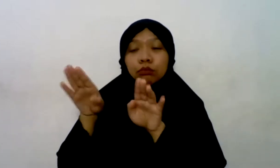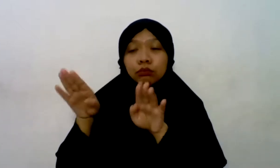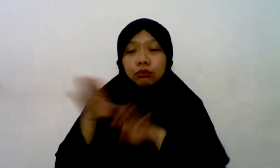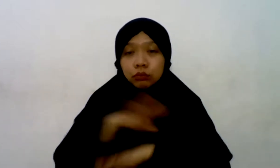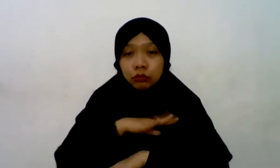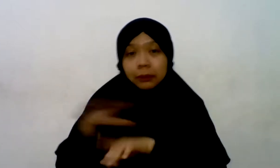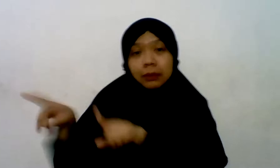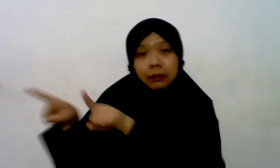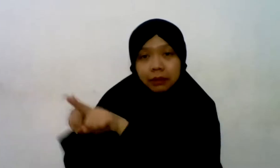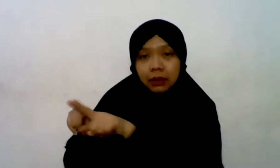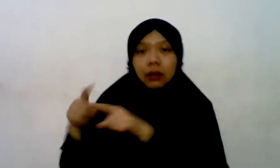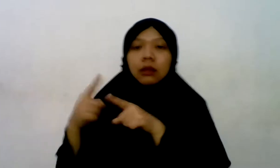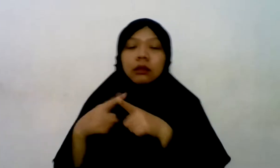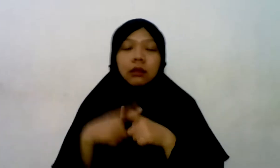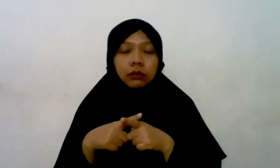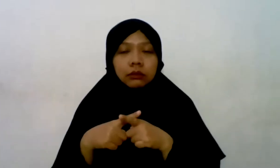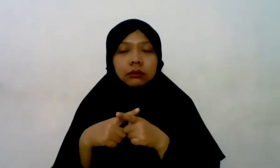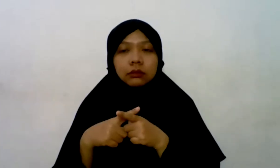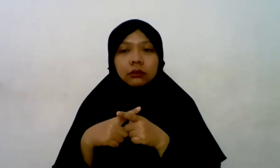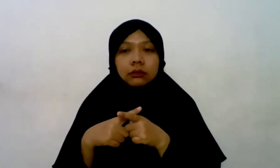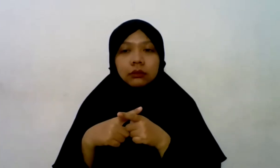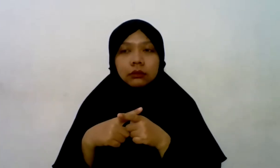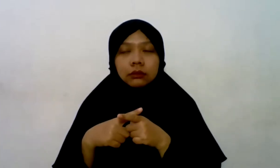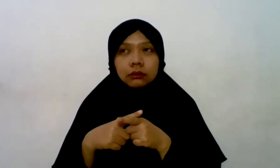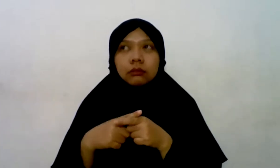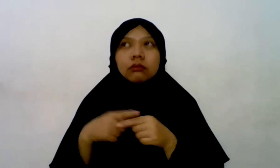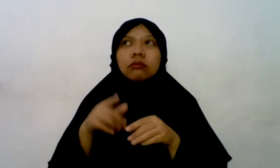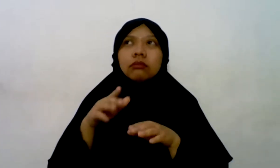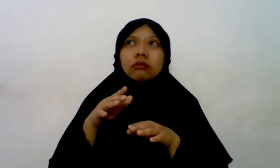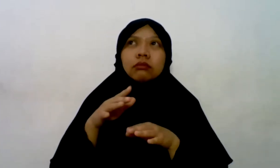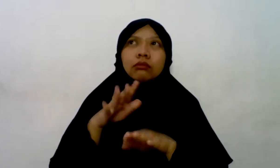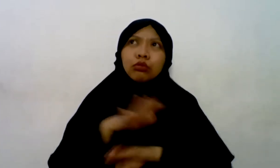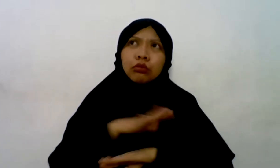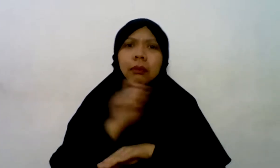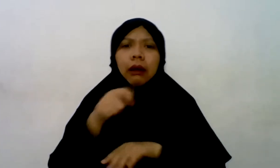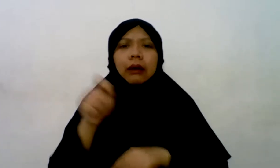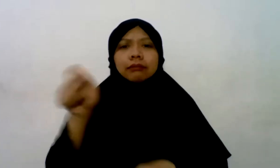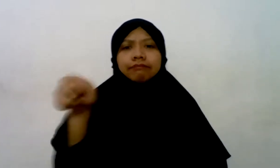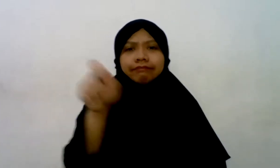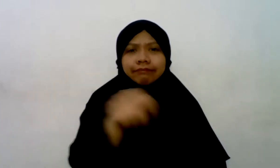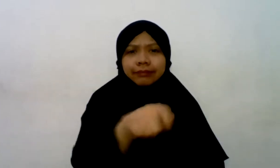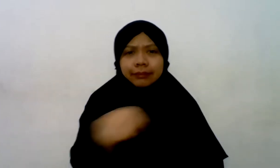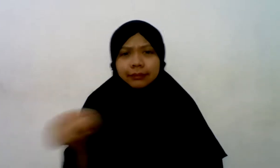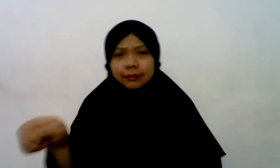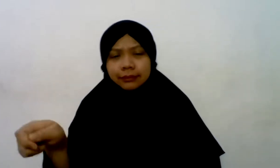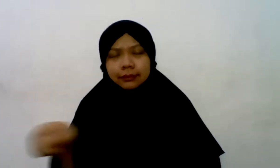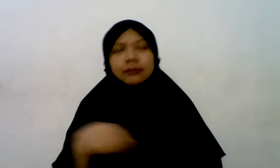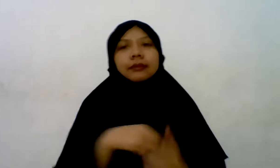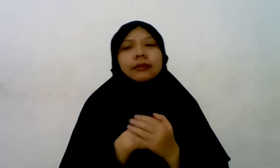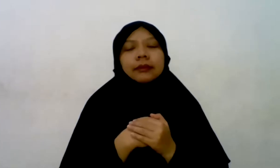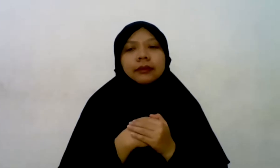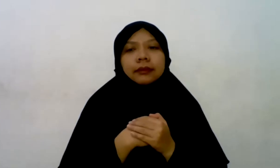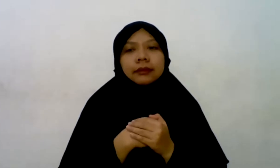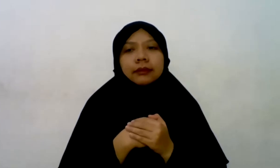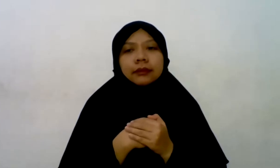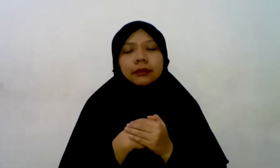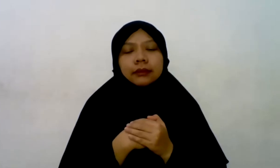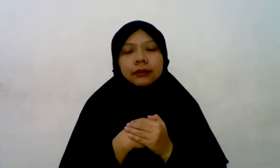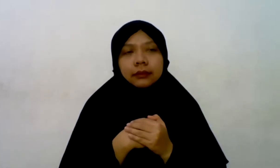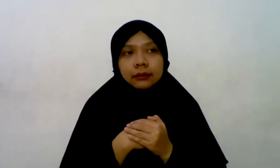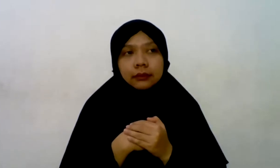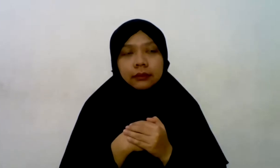a stick, for example. How do they make sure that they're not their sticks or their